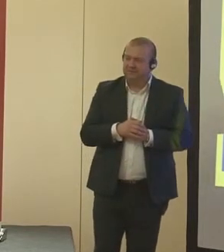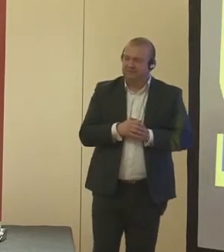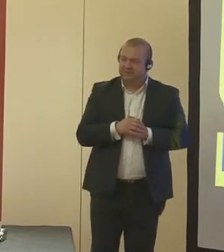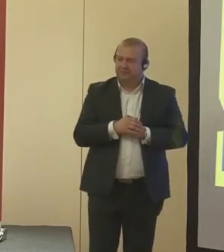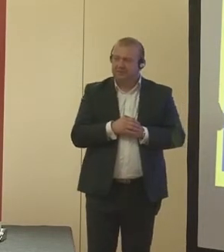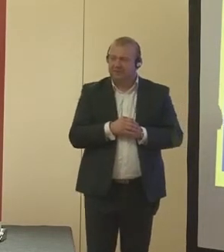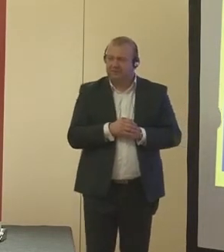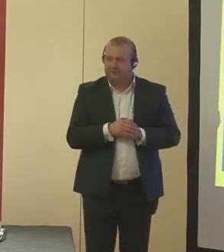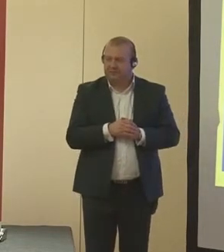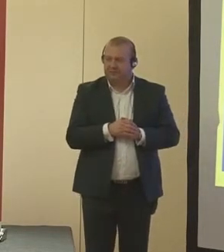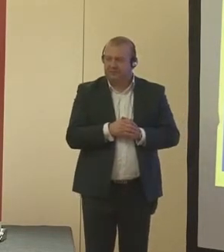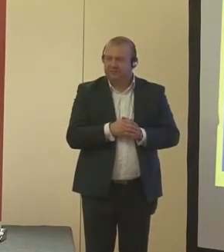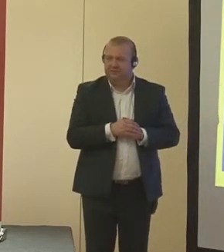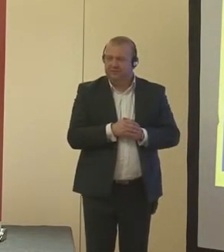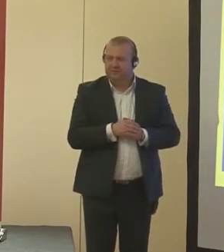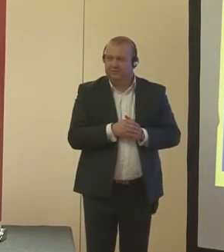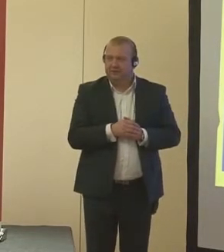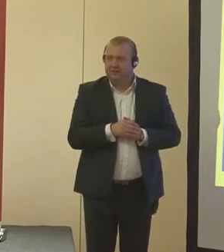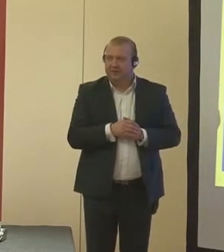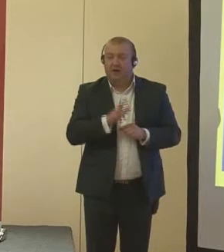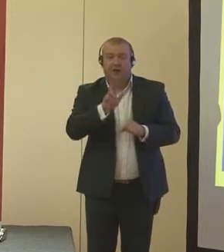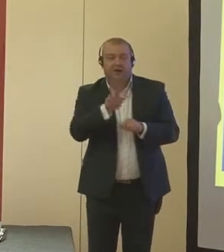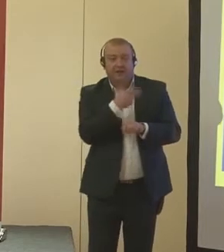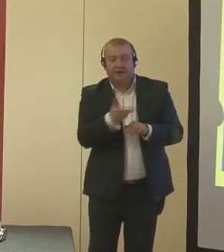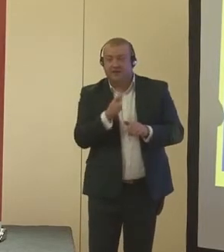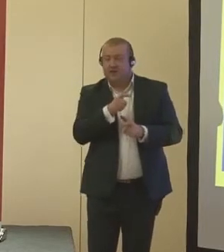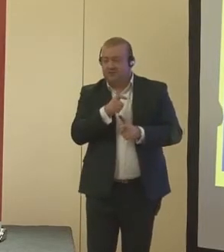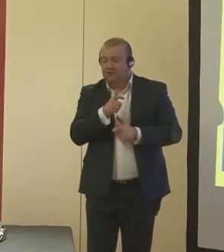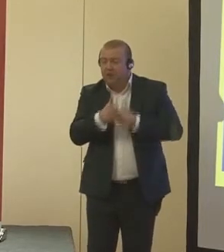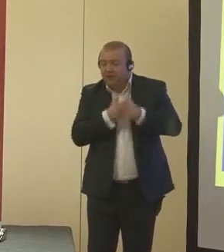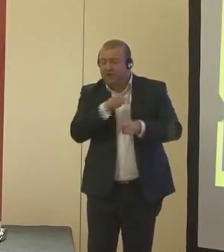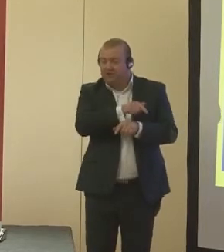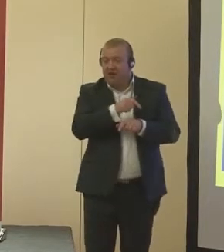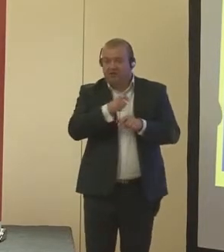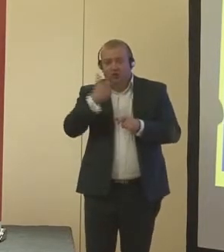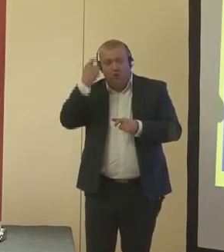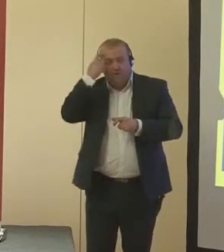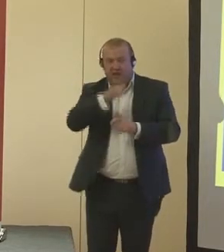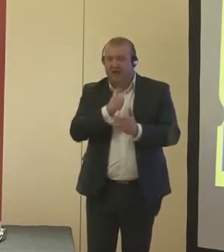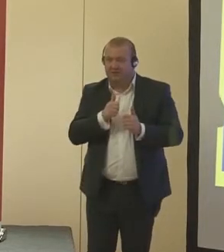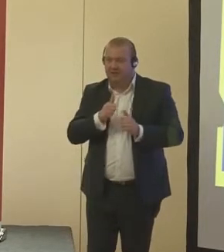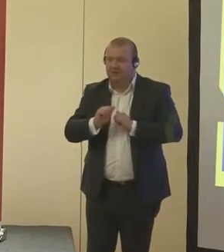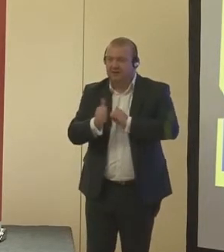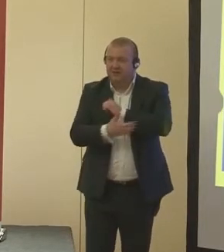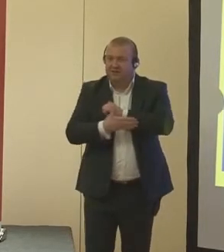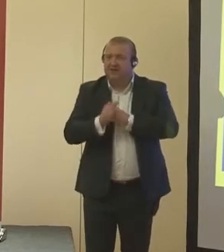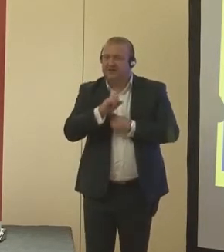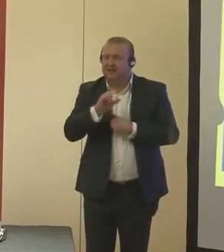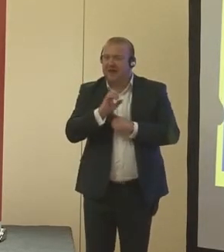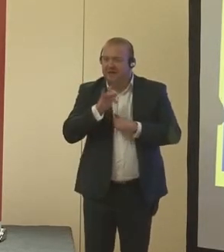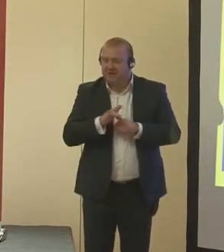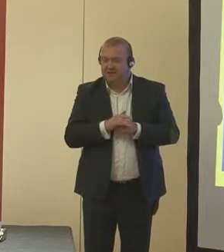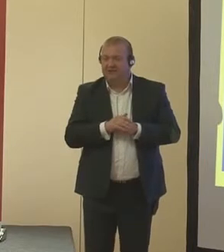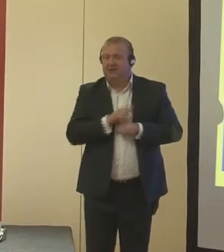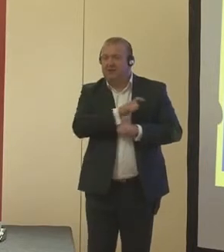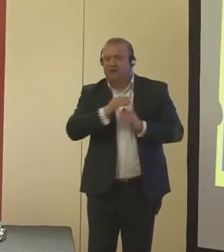When we agreed these guiding principles as a basis, as a next step we developed recommendations for policymakers, what they